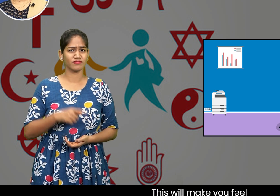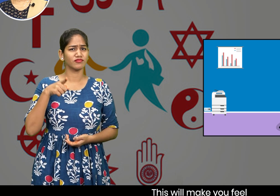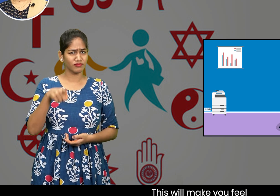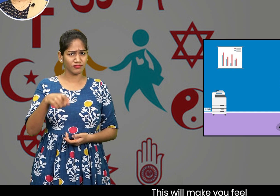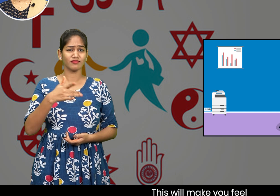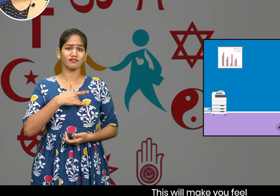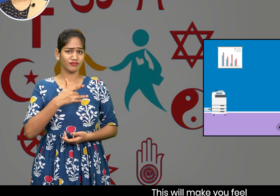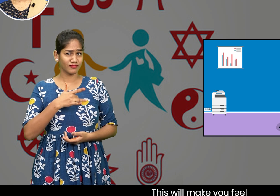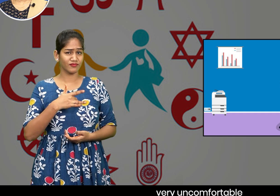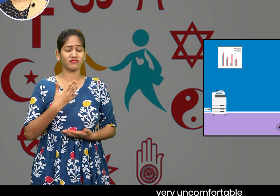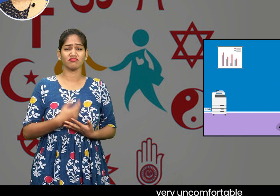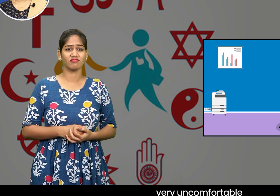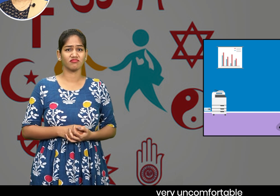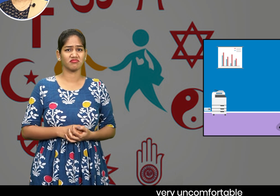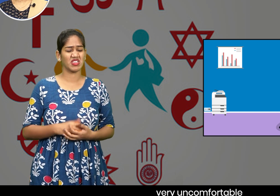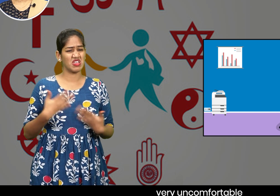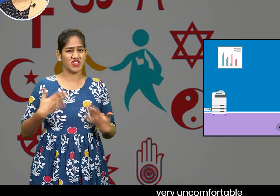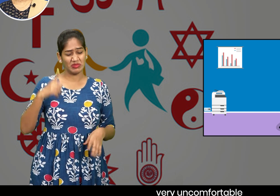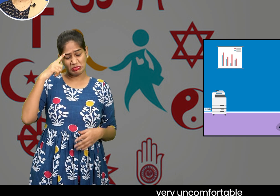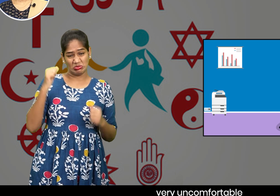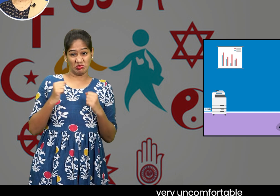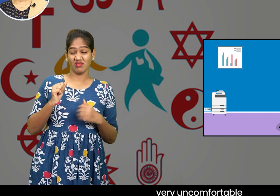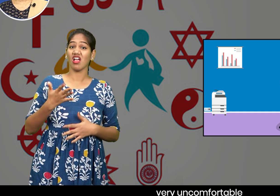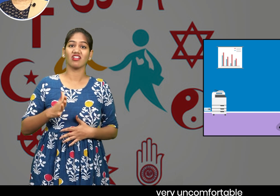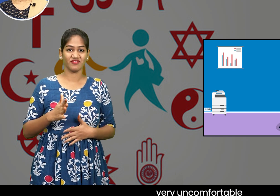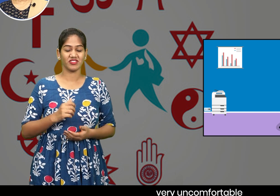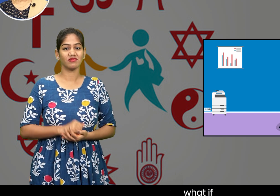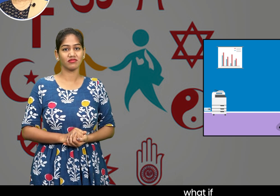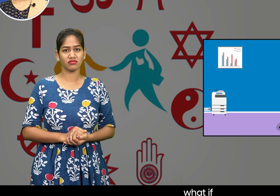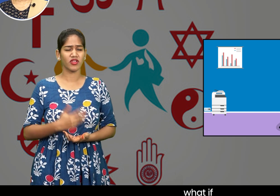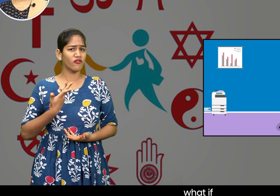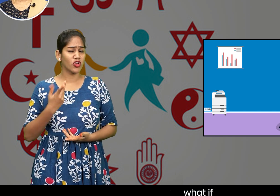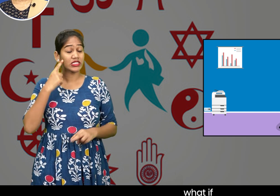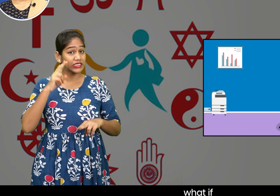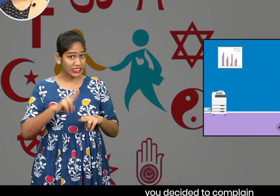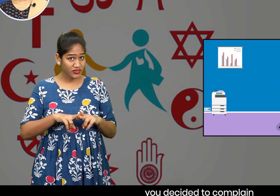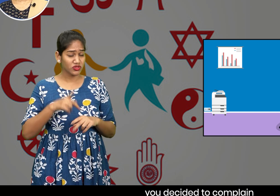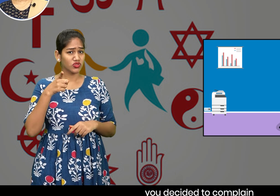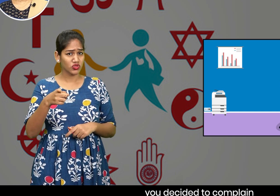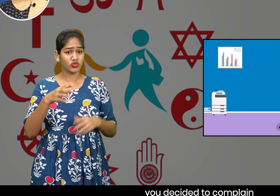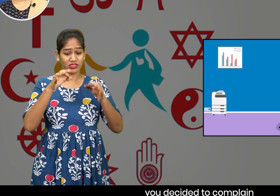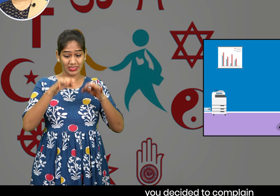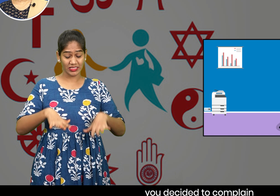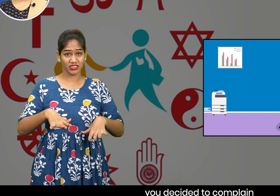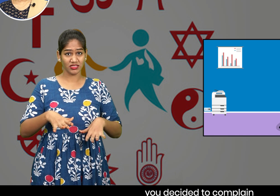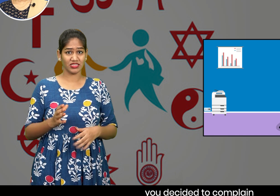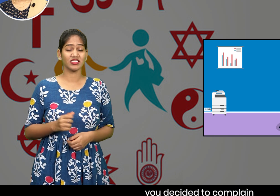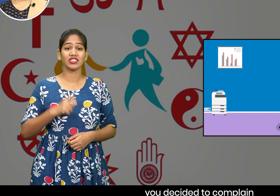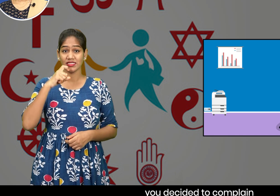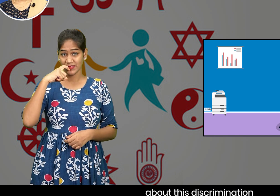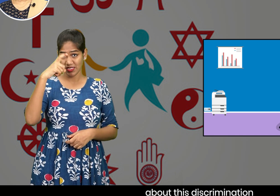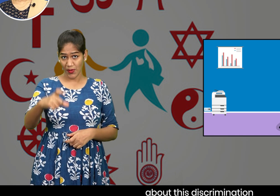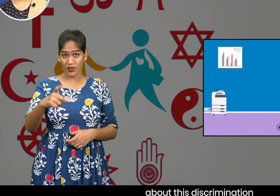This will make you feel very uncomfortable. What if you decided to